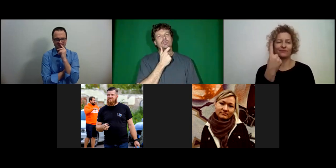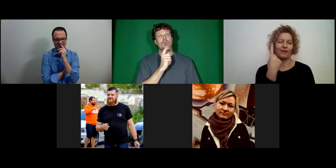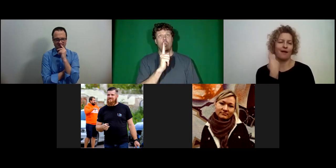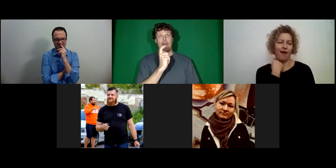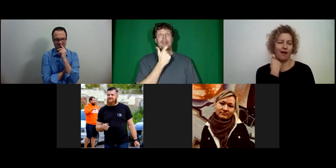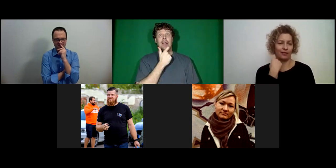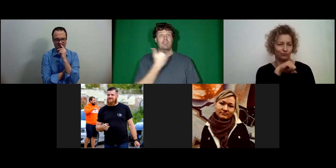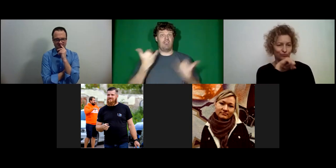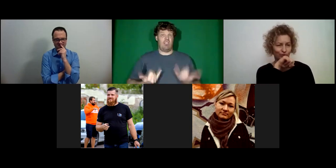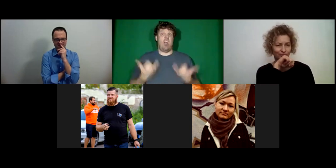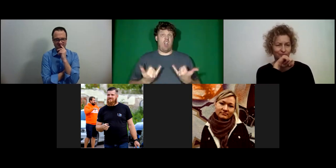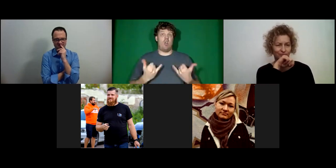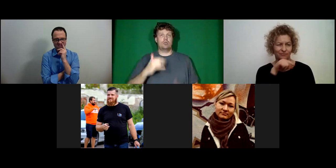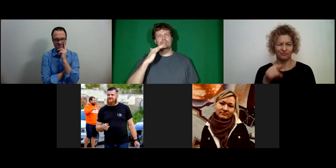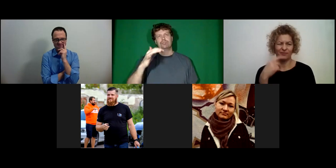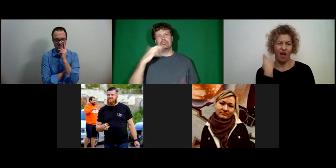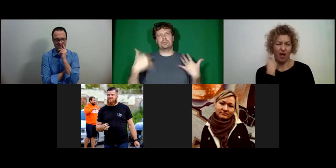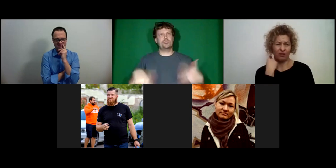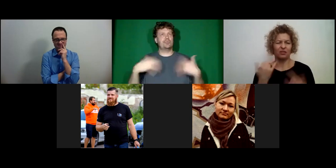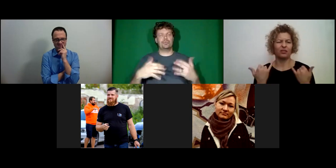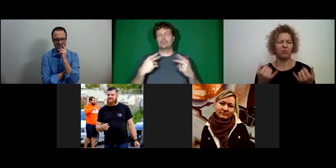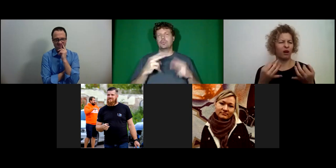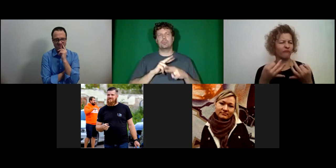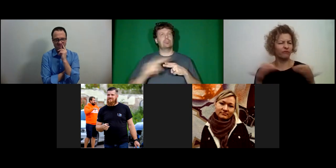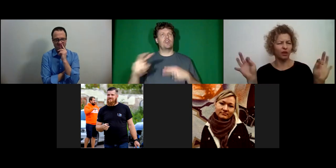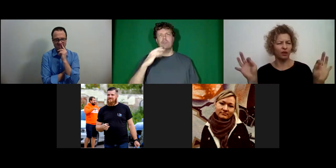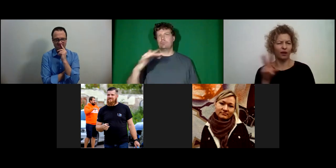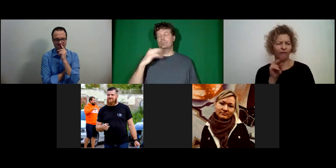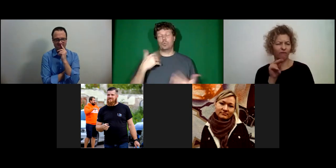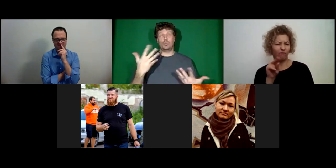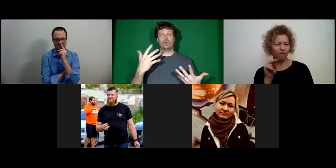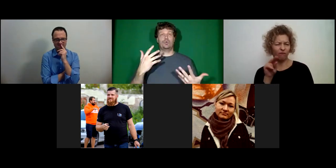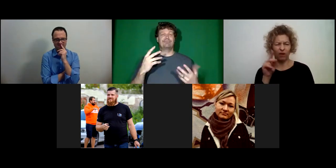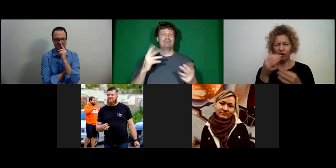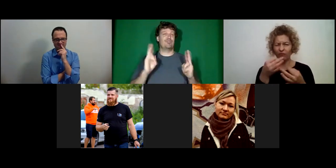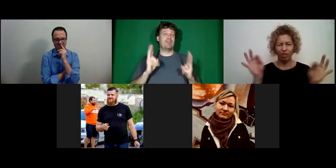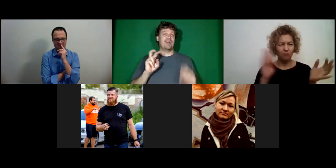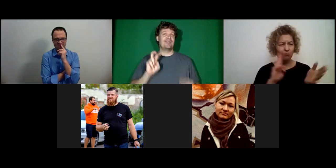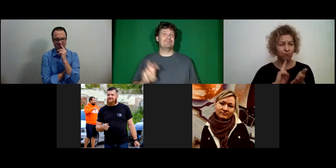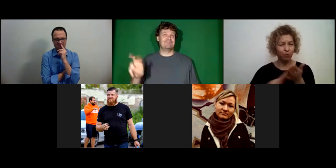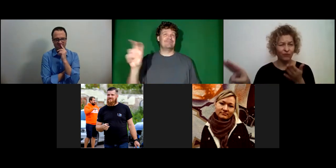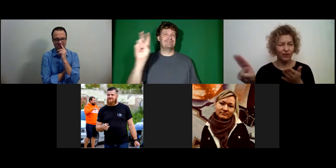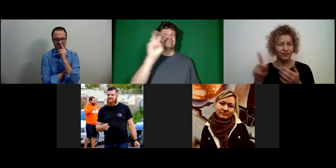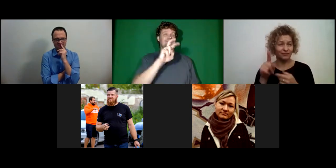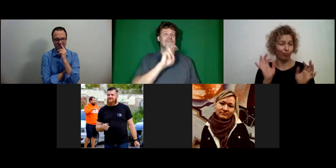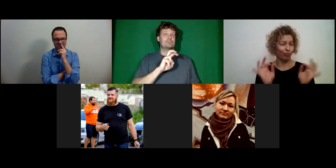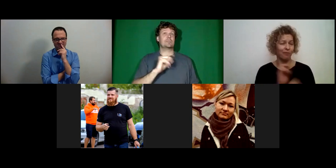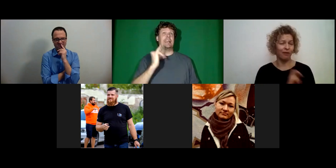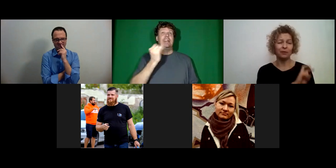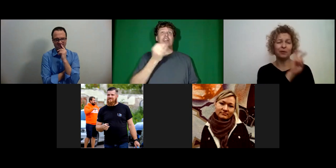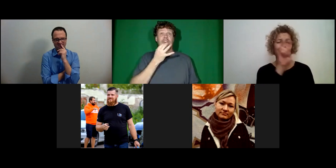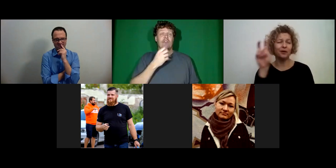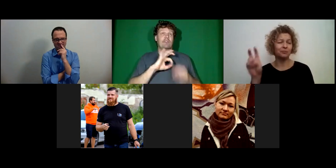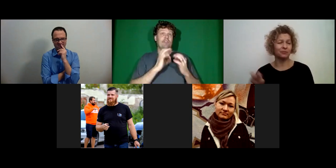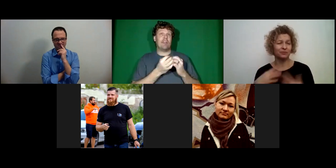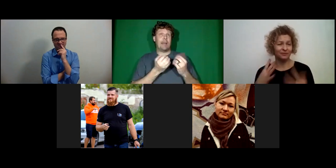but the language that they speak the most is English. But it's really amazing they speak English fluently. And that's